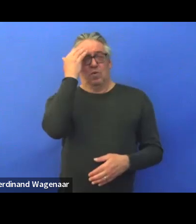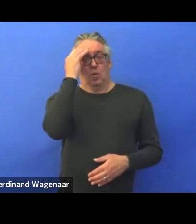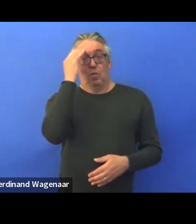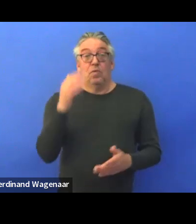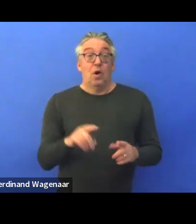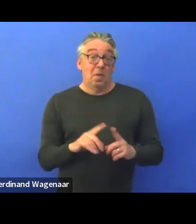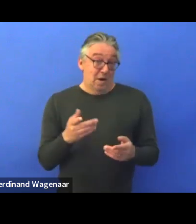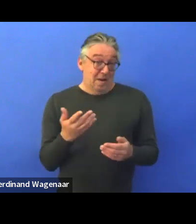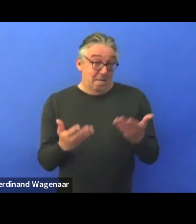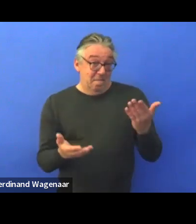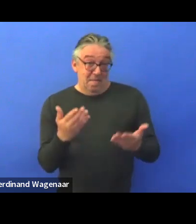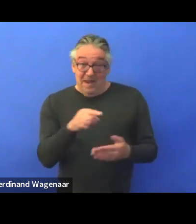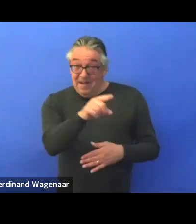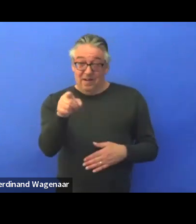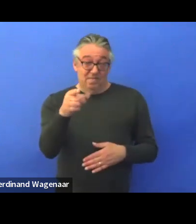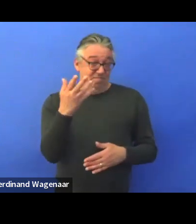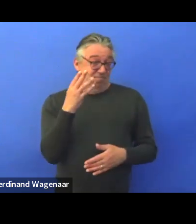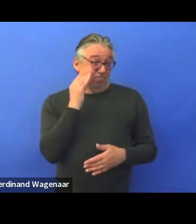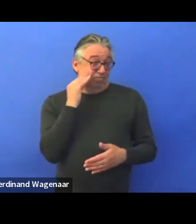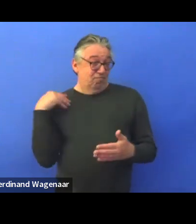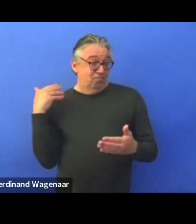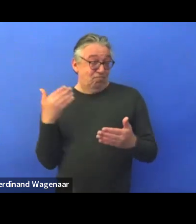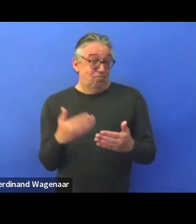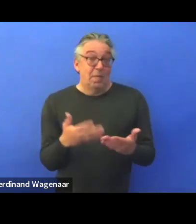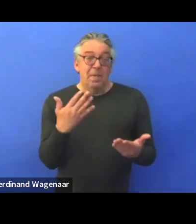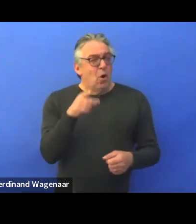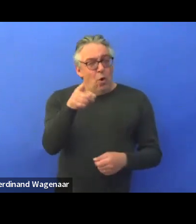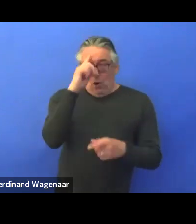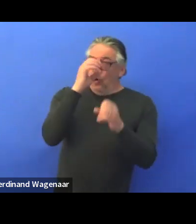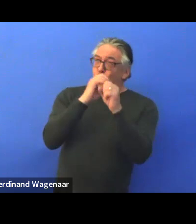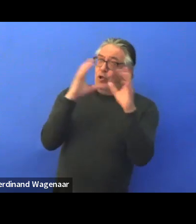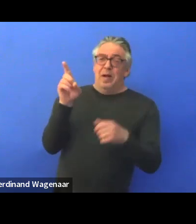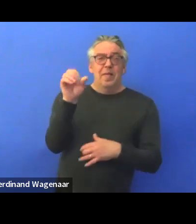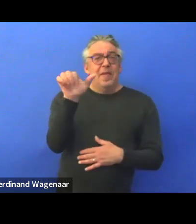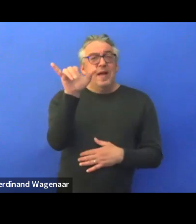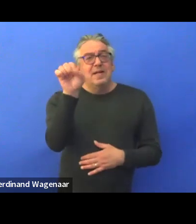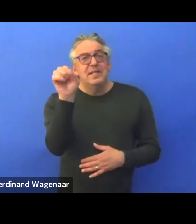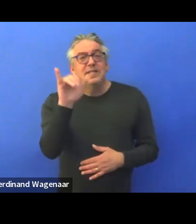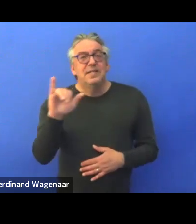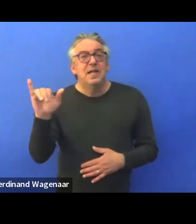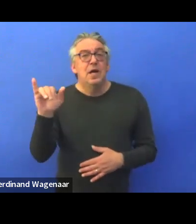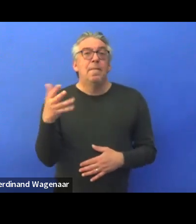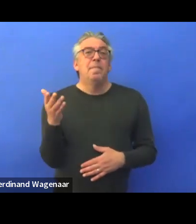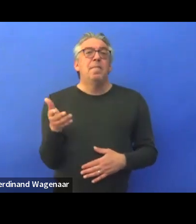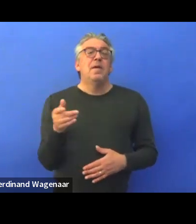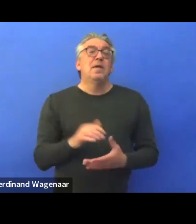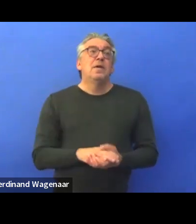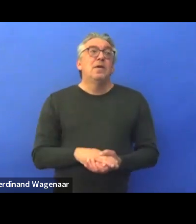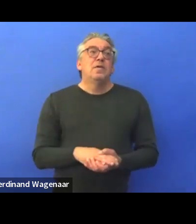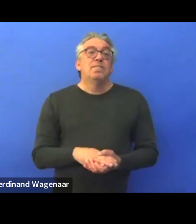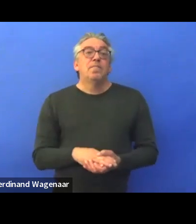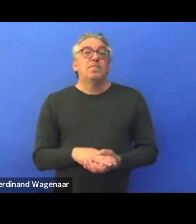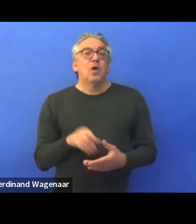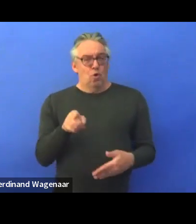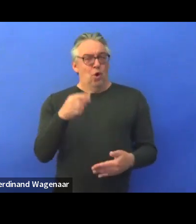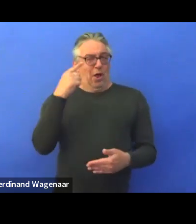around for some time, what they think of when they think of DAISY is maybe someone who is listening to a book